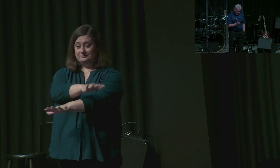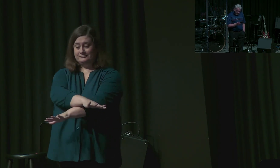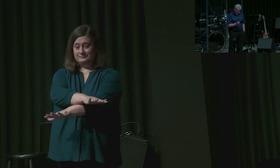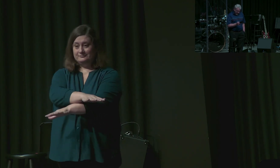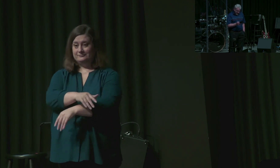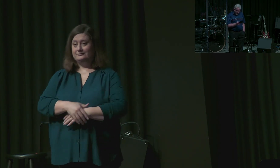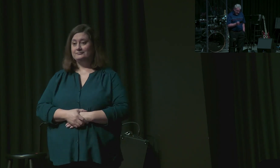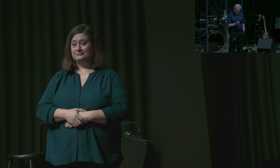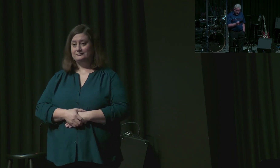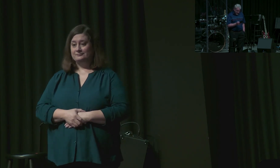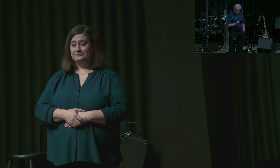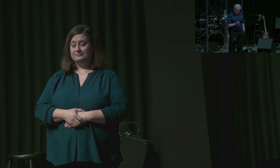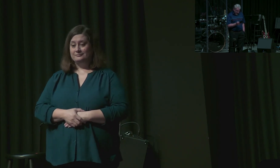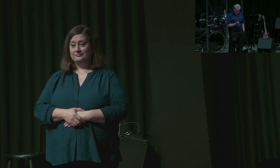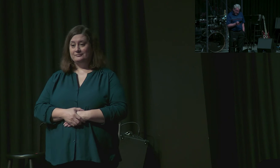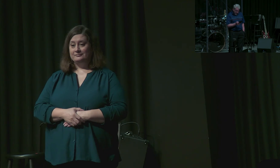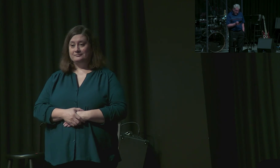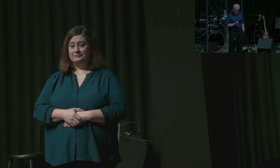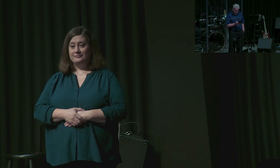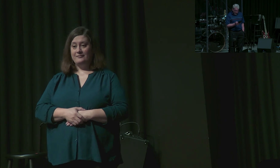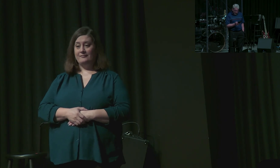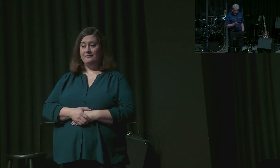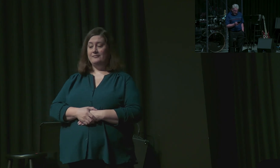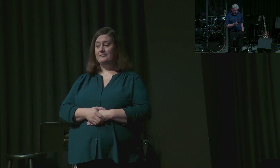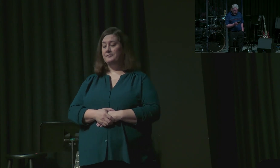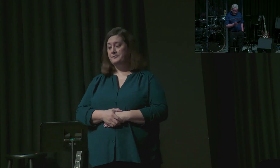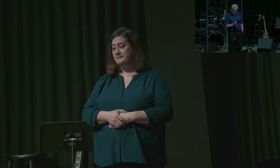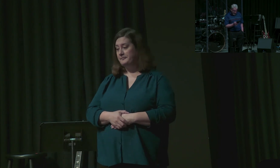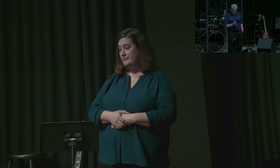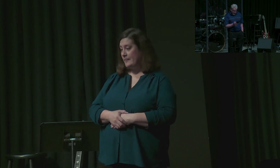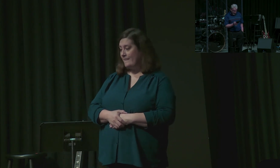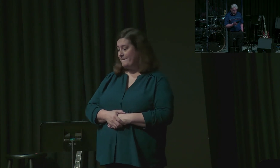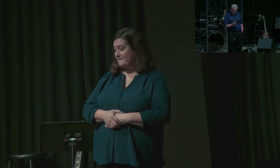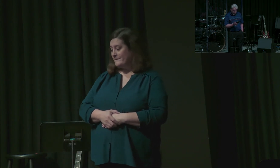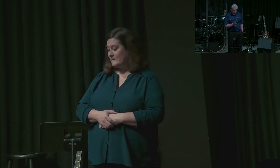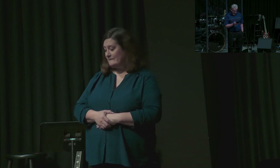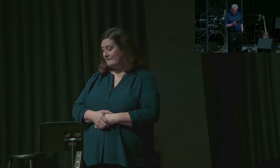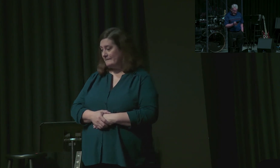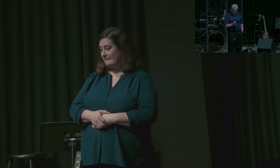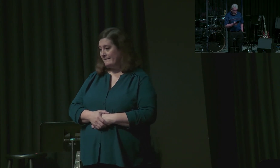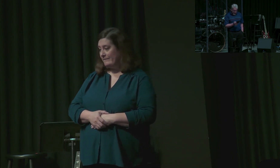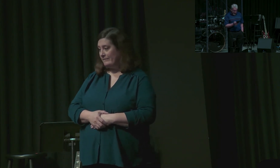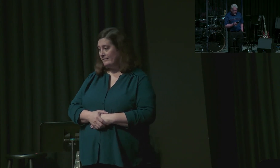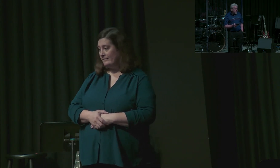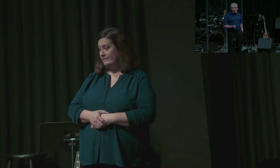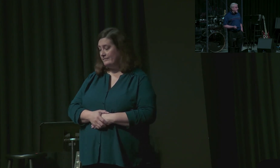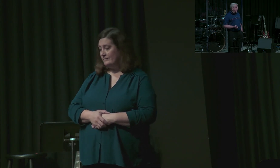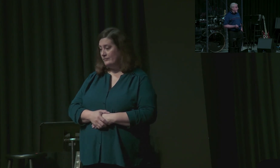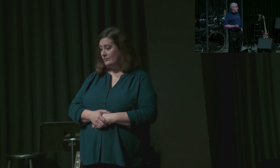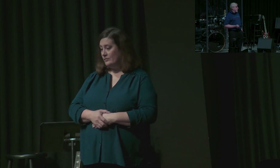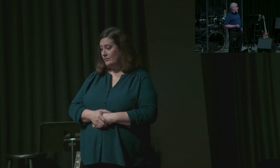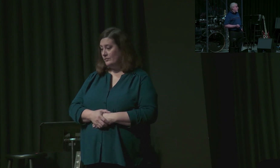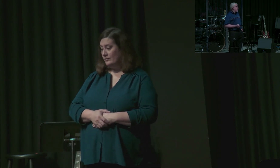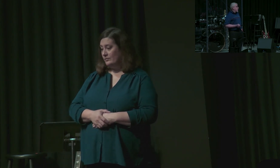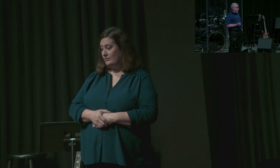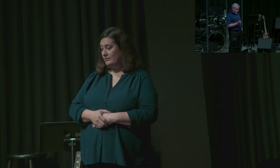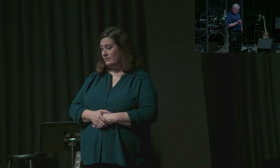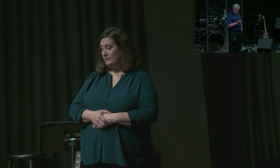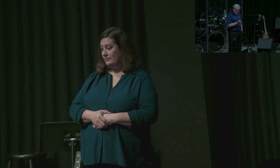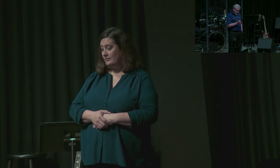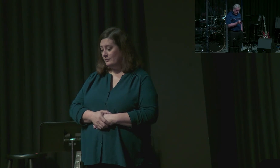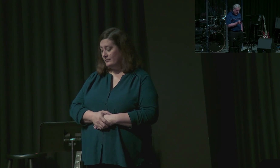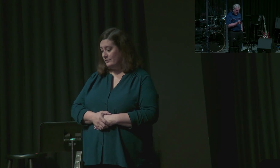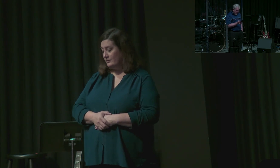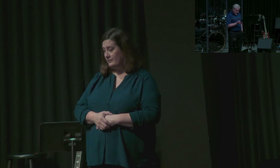heads, and hear the blessing of Joseph by Jacob upon these two adopted sons. And in the blessing,